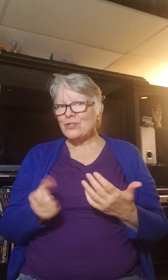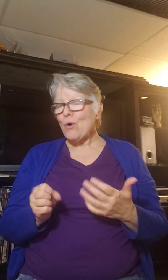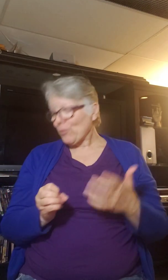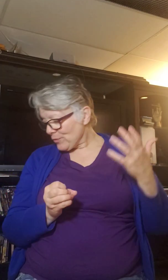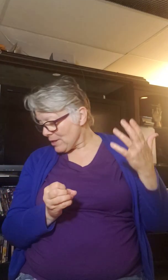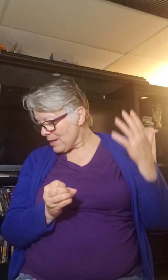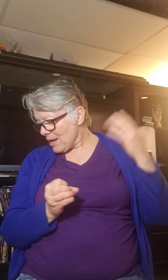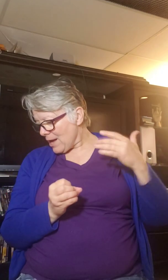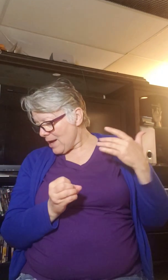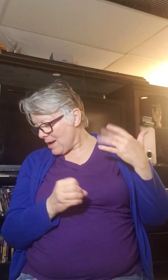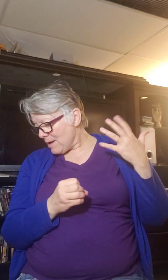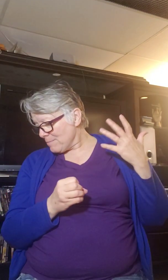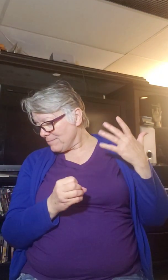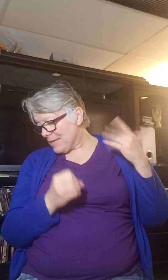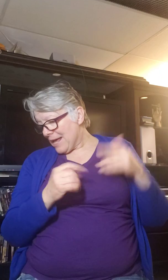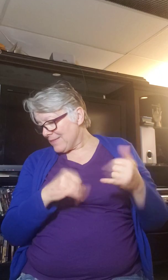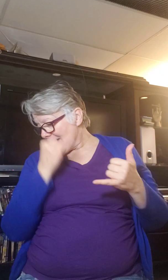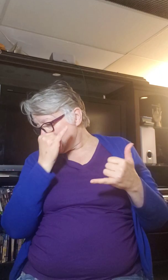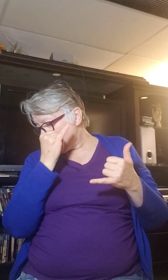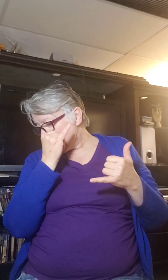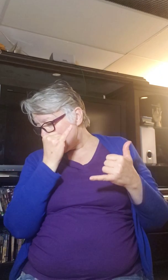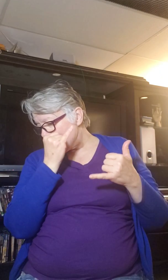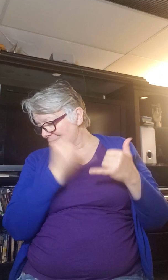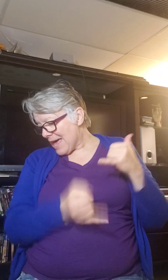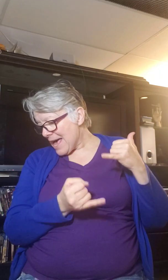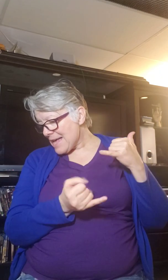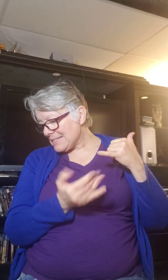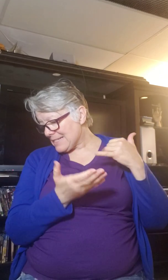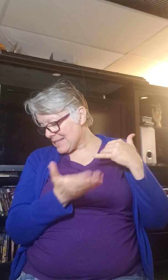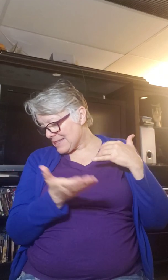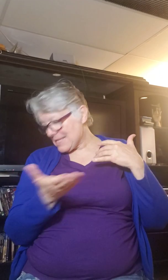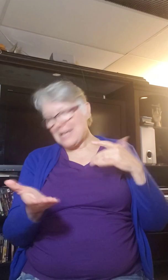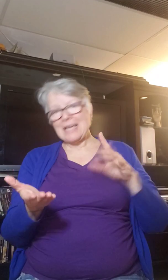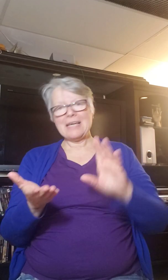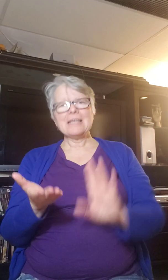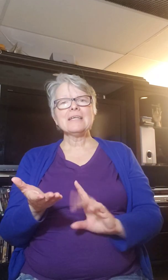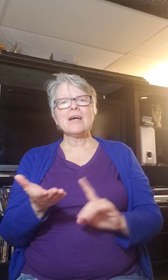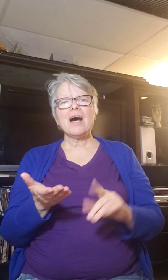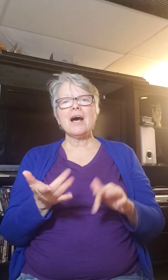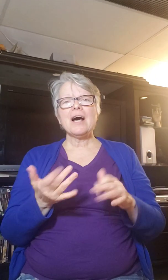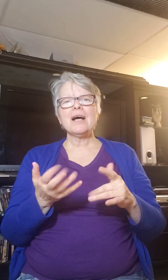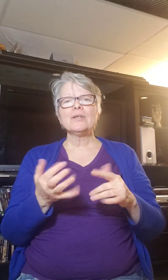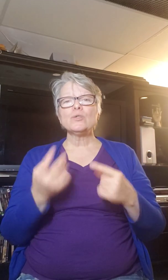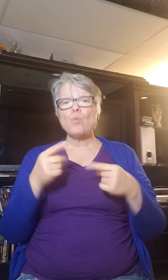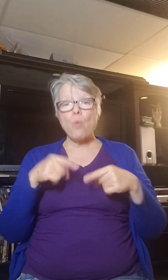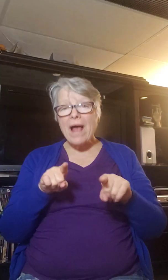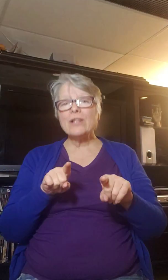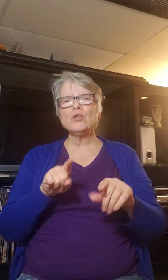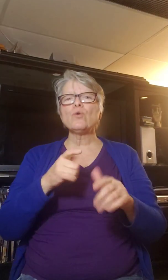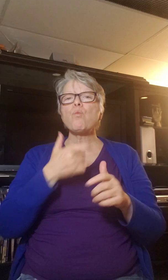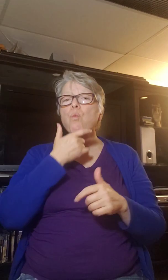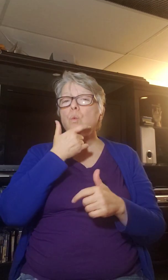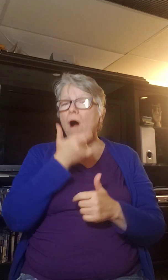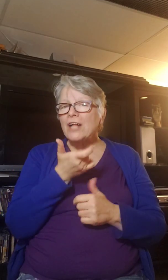So, and then the last thing, while you're watching